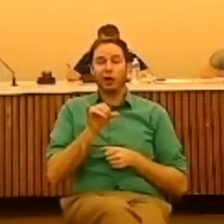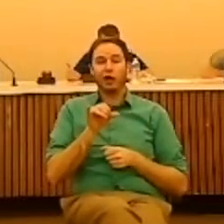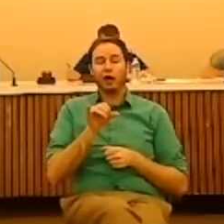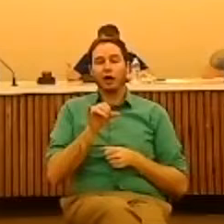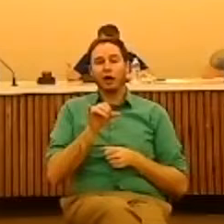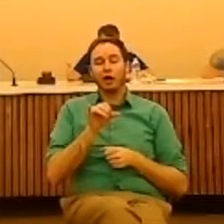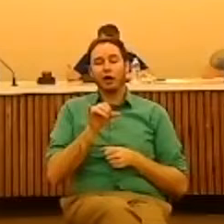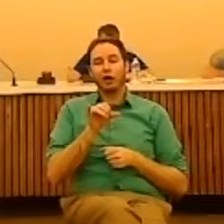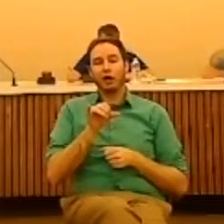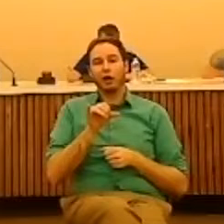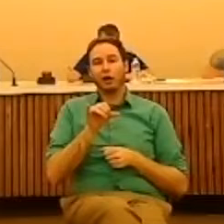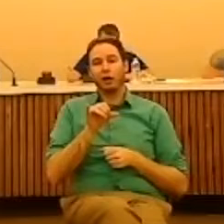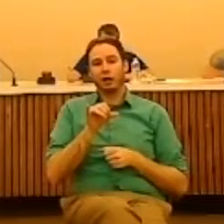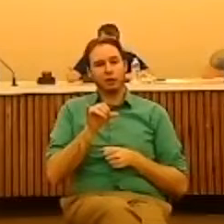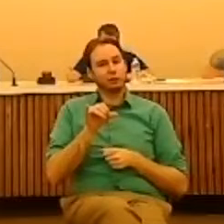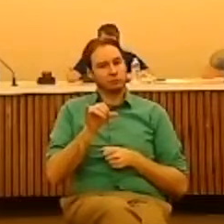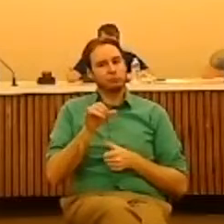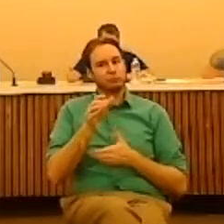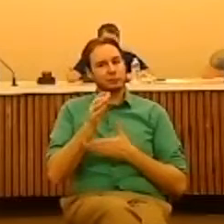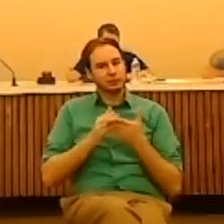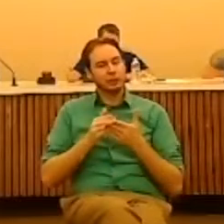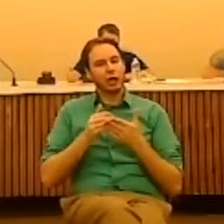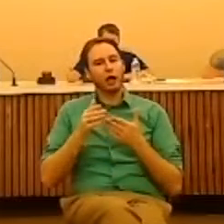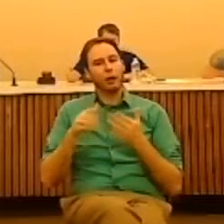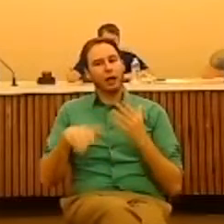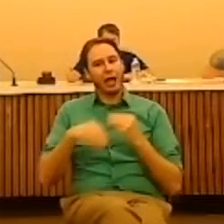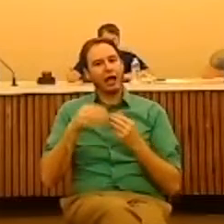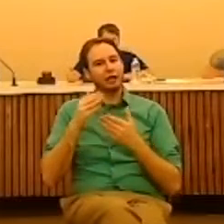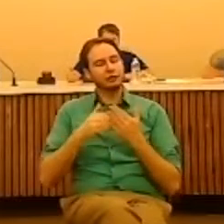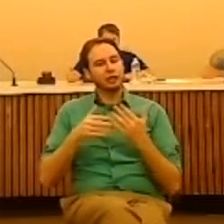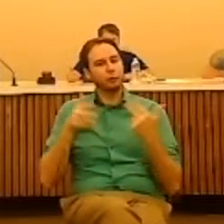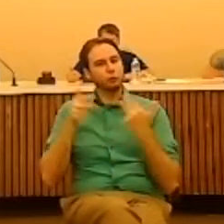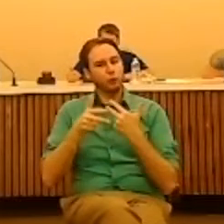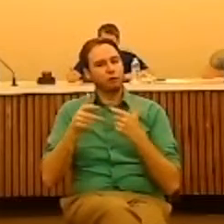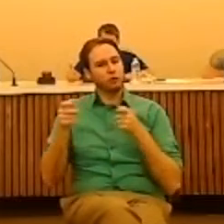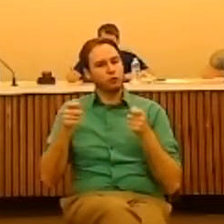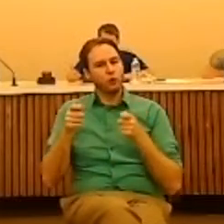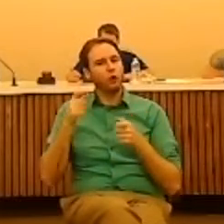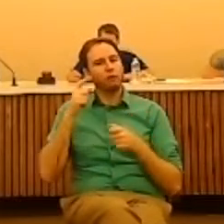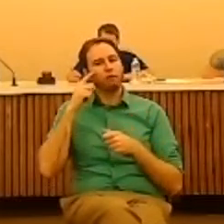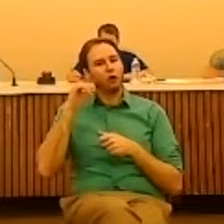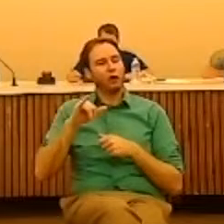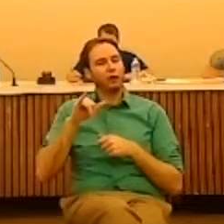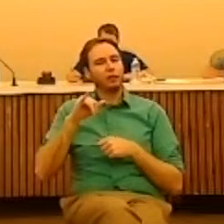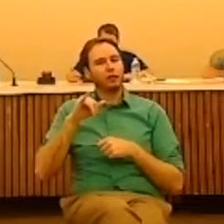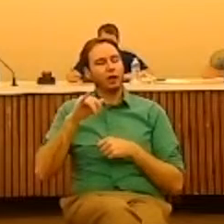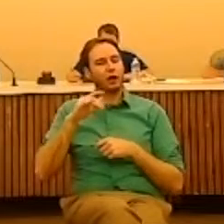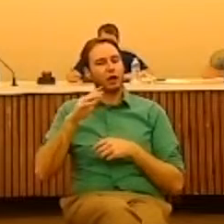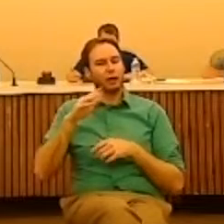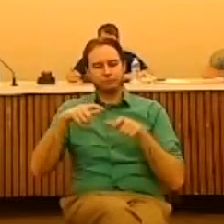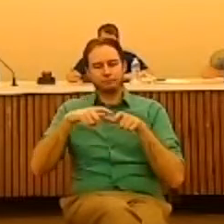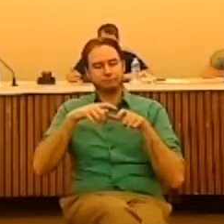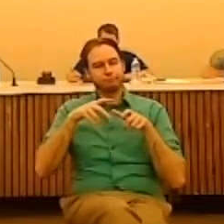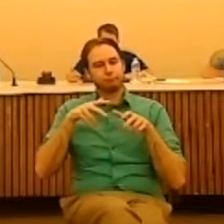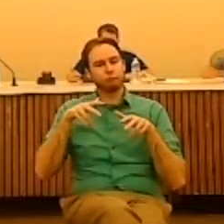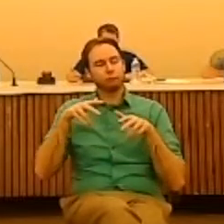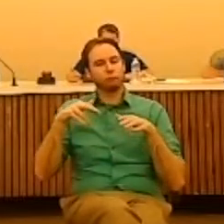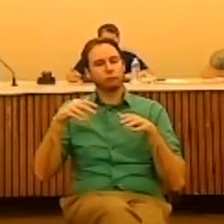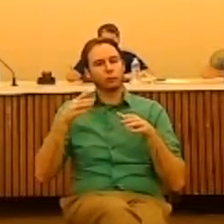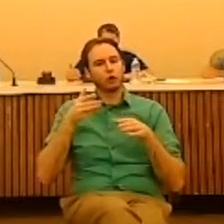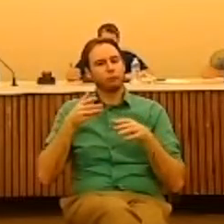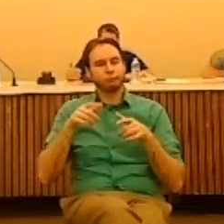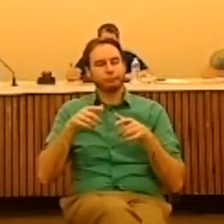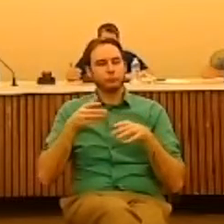some speed control on Authors, specifically the tabletop crosswalk at Wallman.